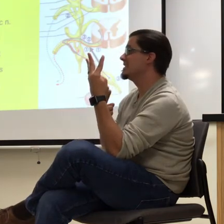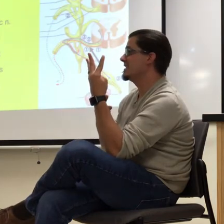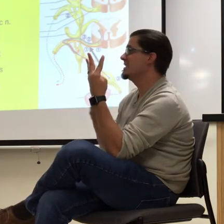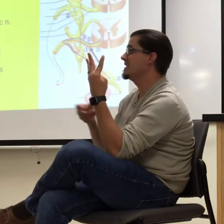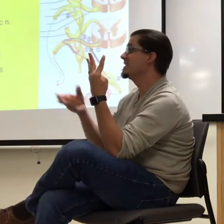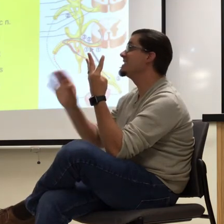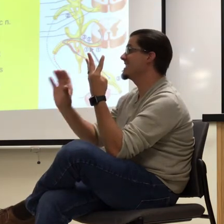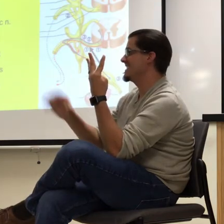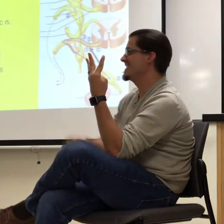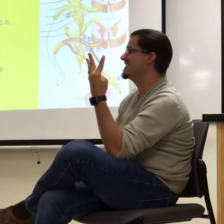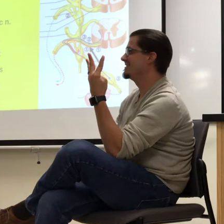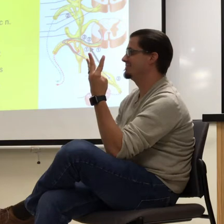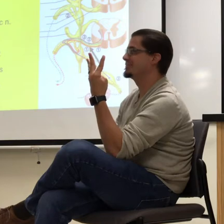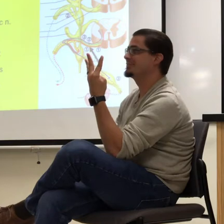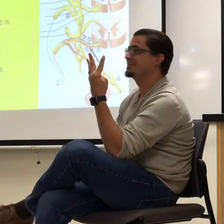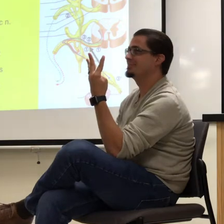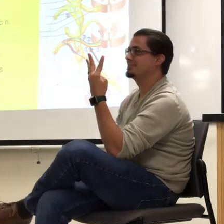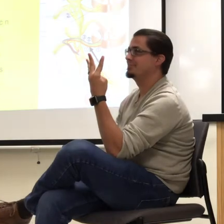C, ventral root.